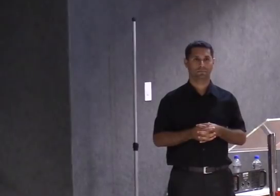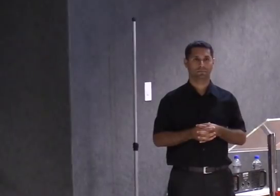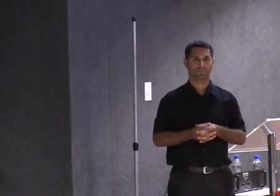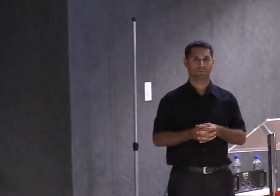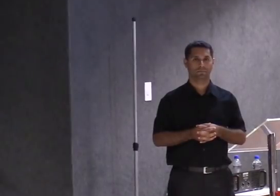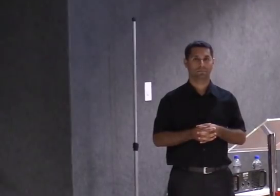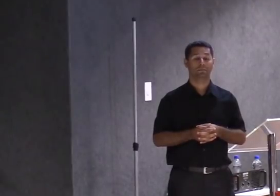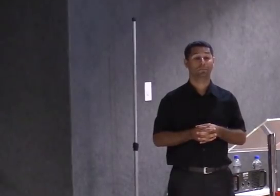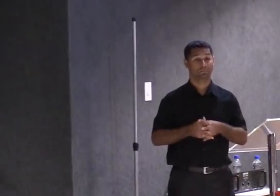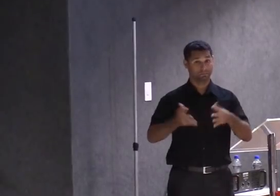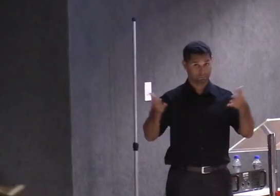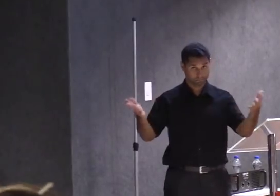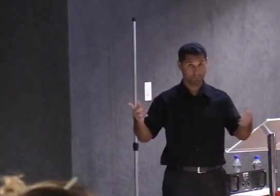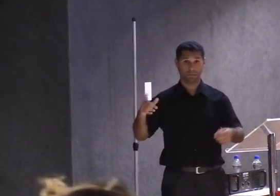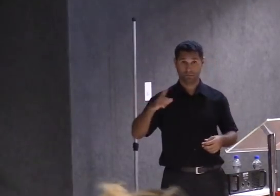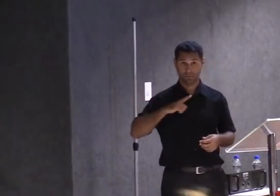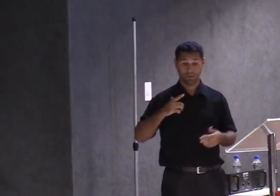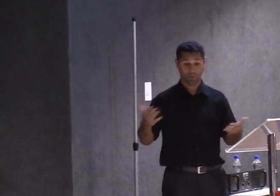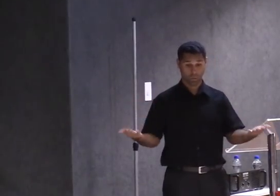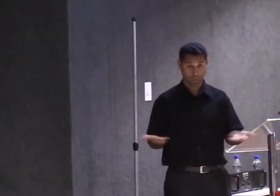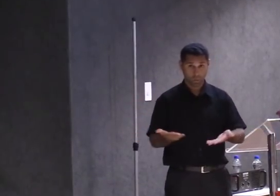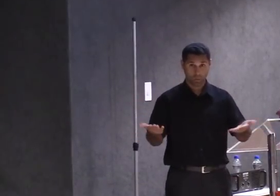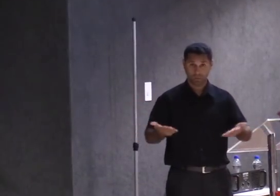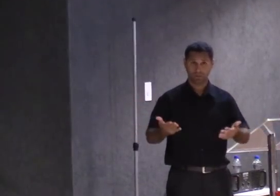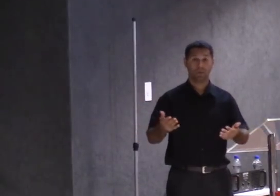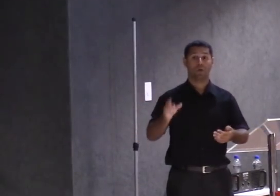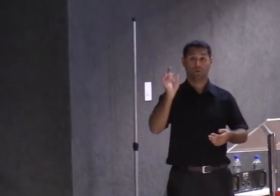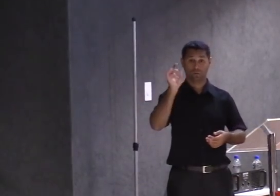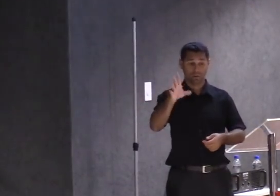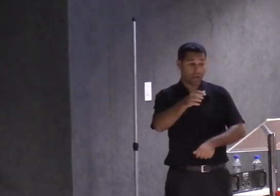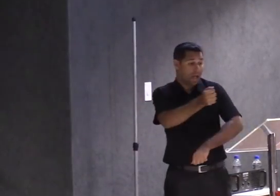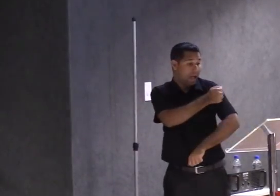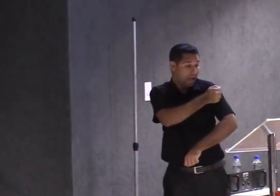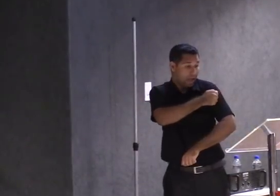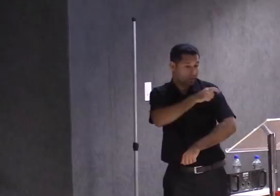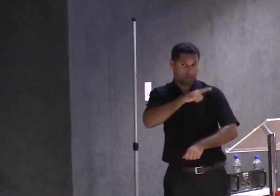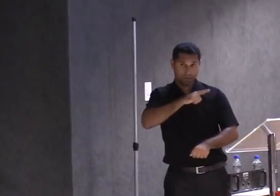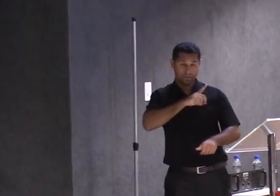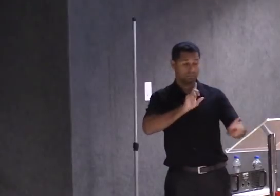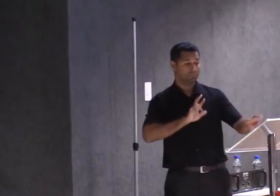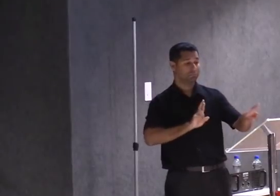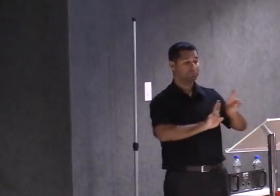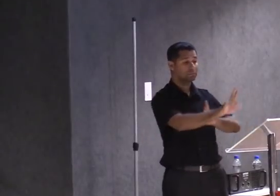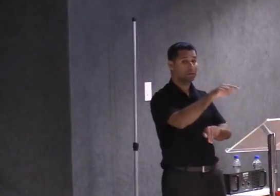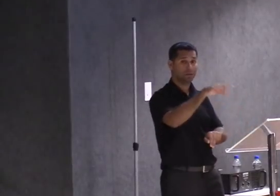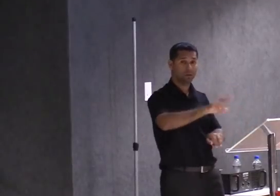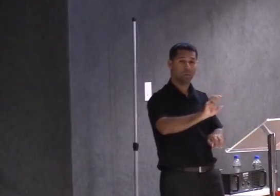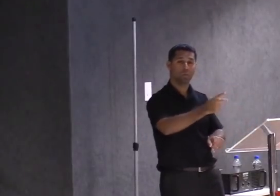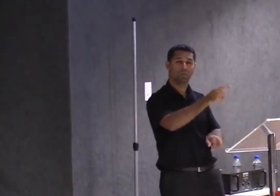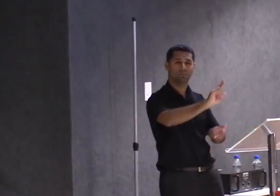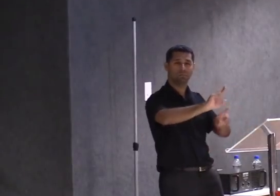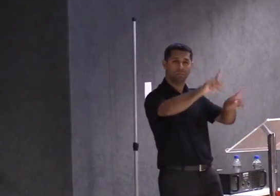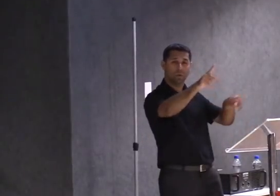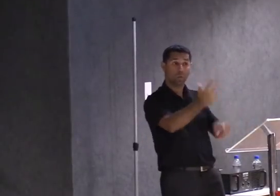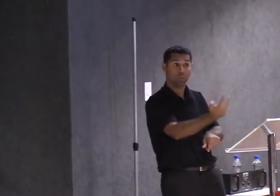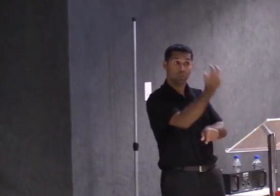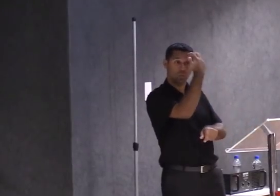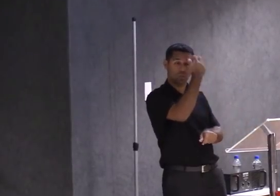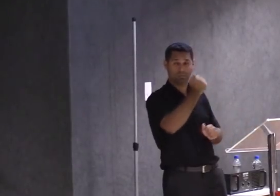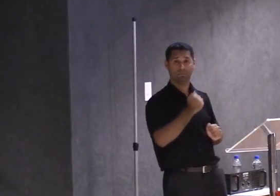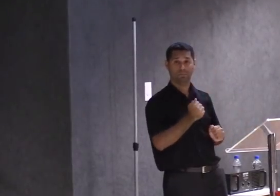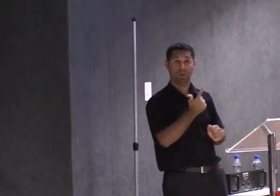future. Então a situação que temos hoje é que não somente os alunos lidam com pessoas com outras culturas,